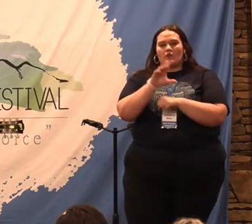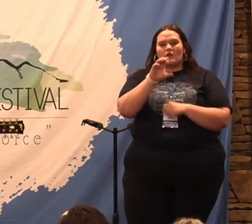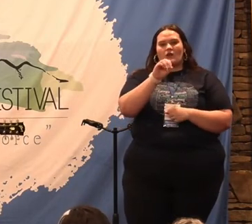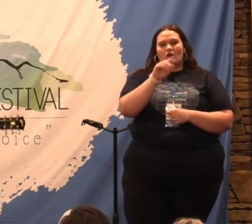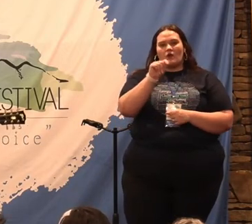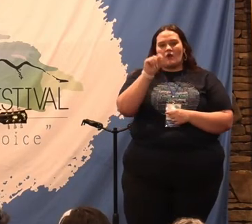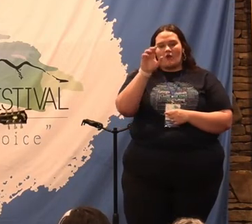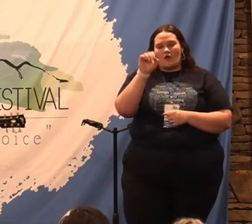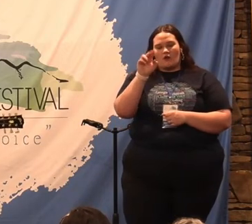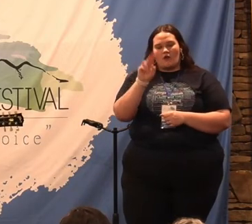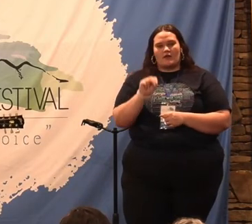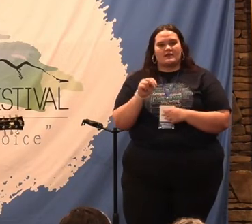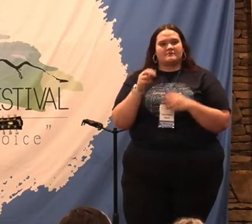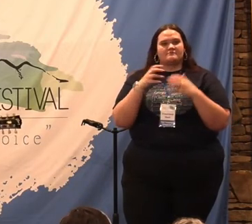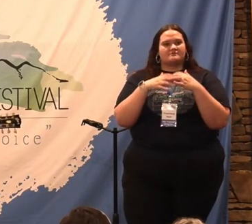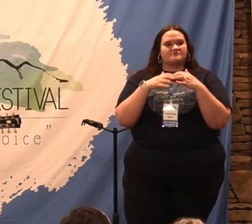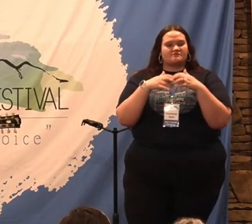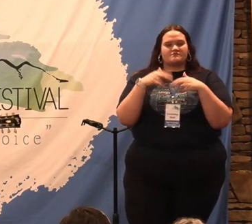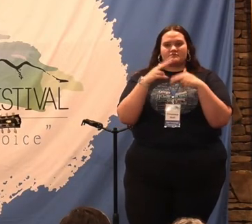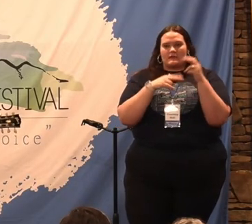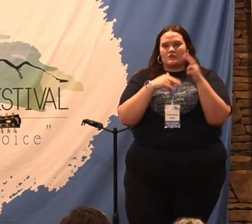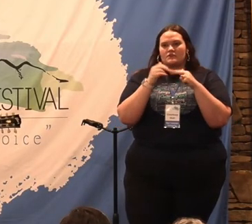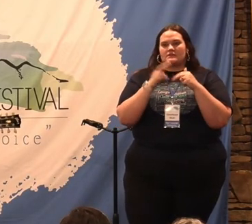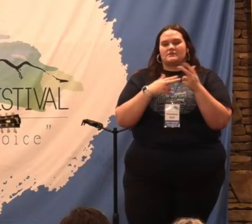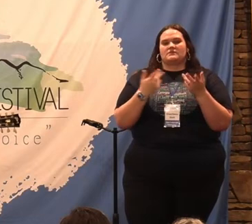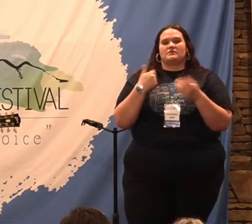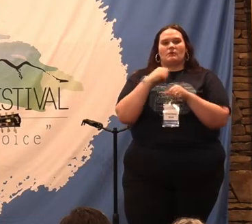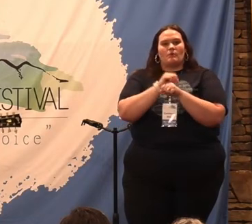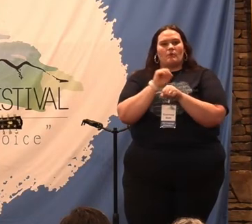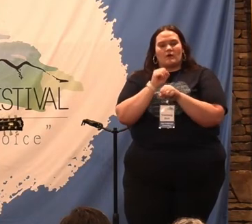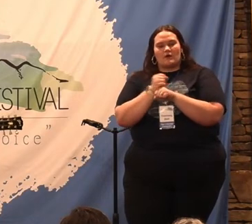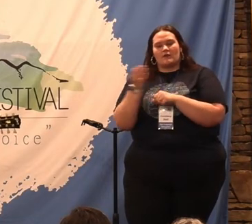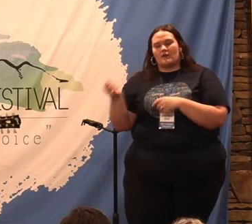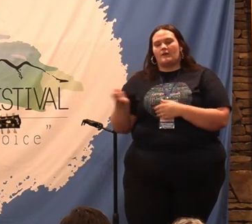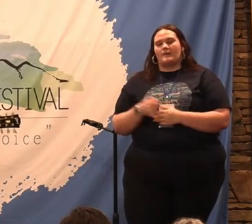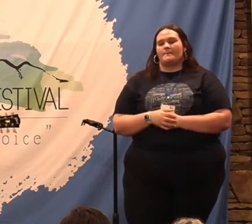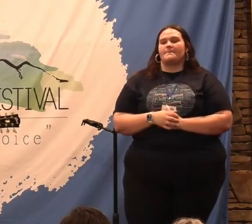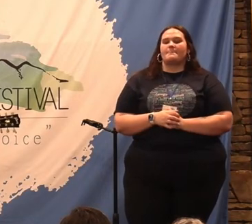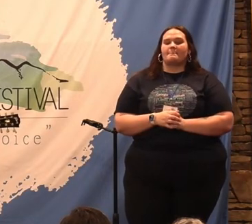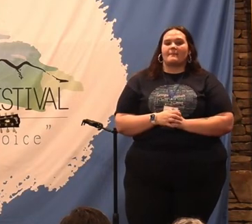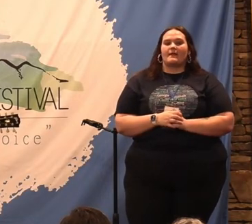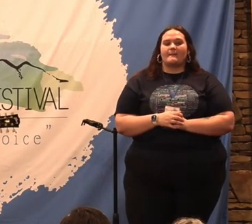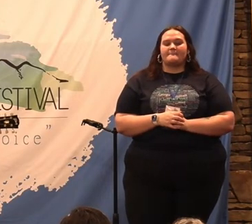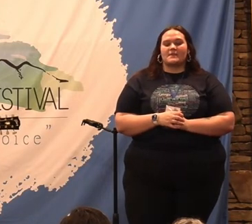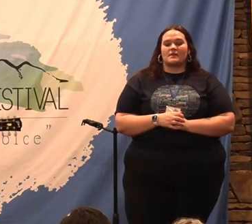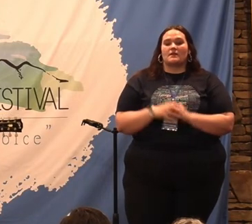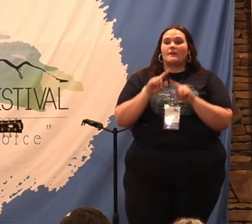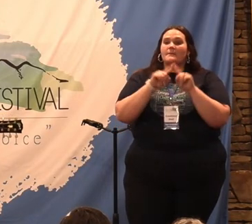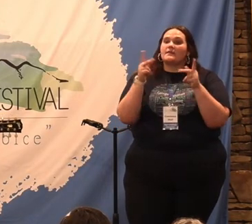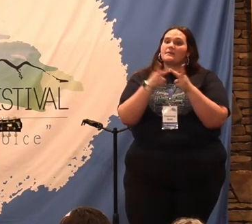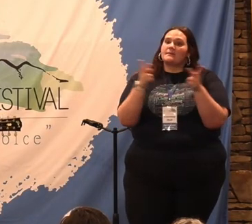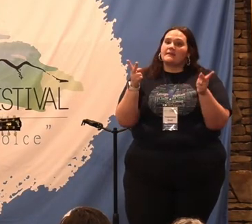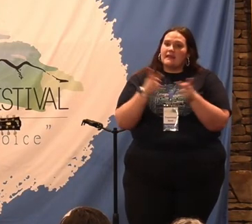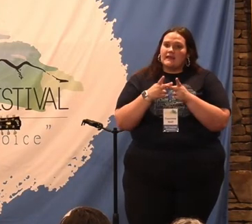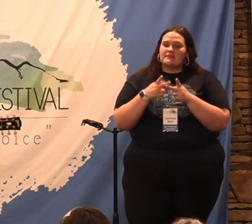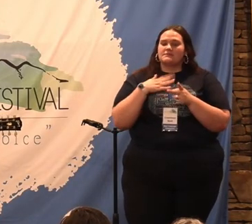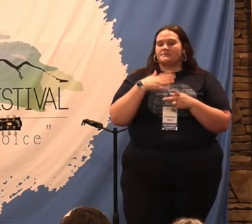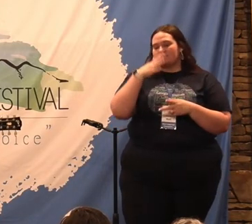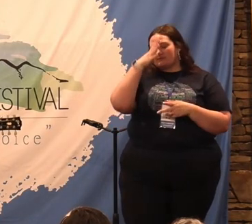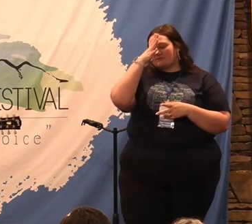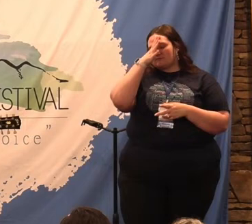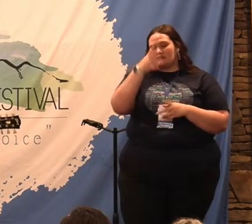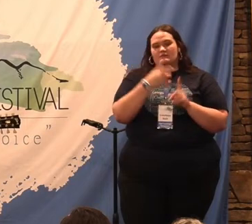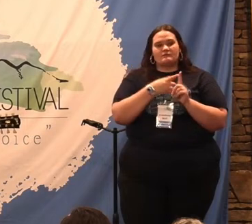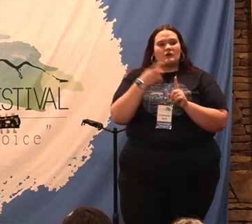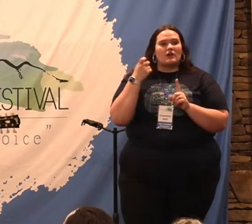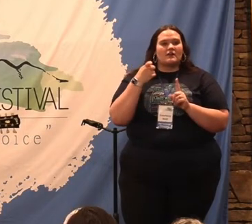My dad grew up, like I say, in the Depression, a cotton mill village down there. But the place he came from,